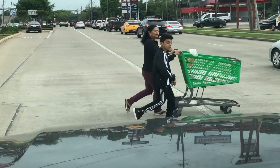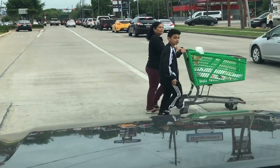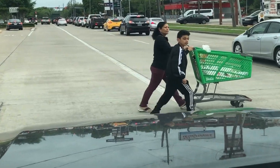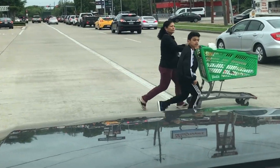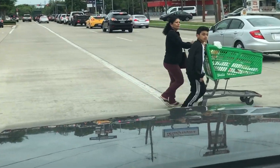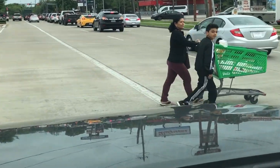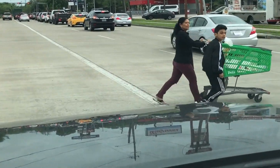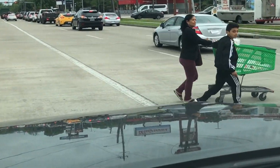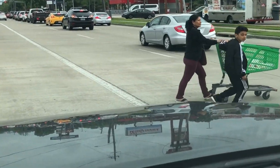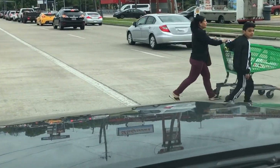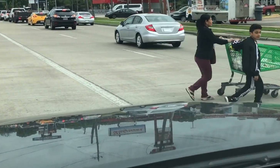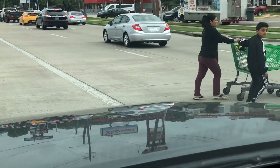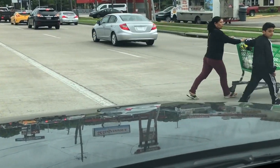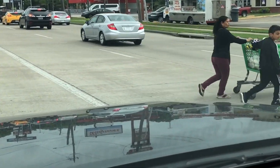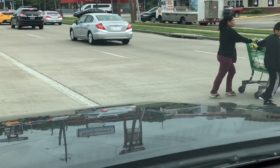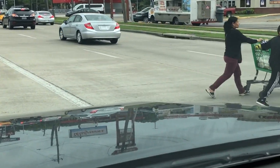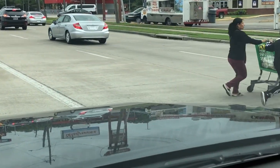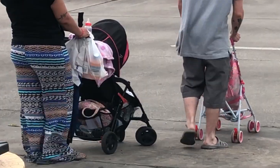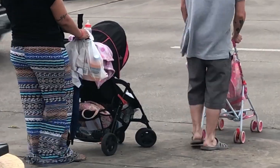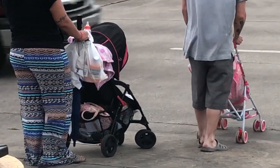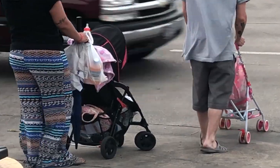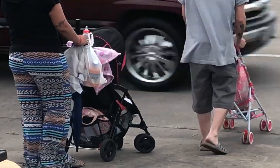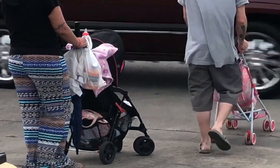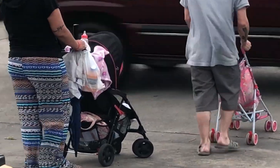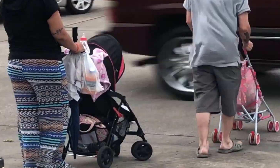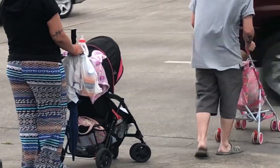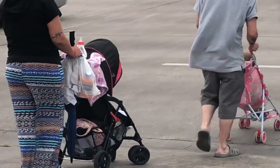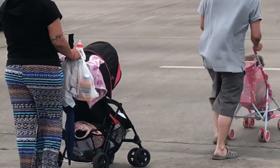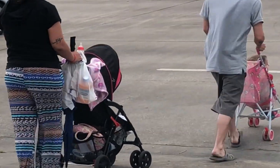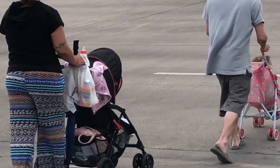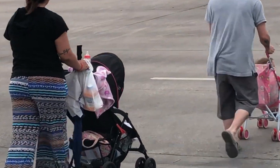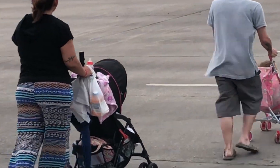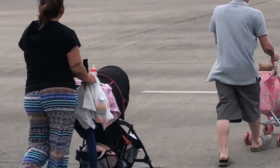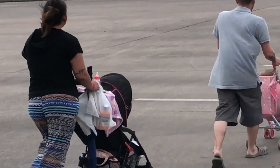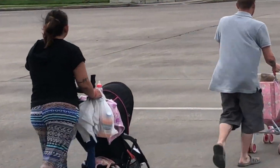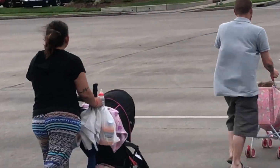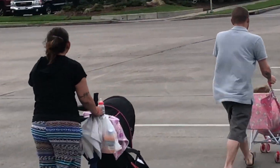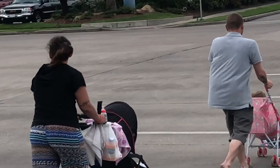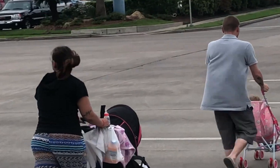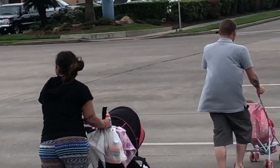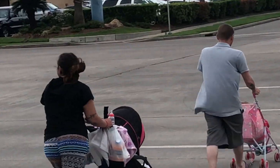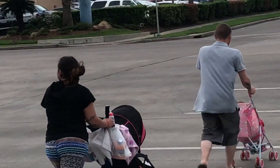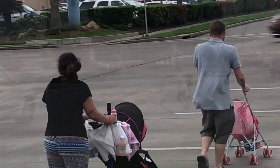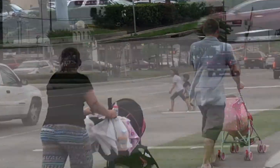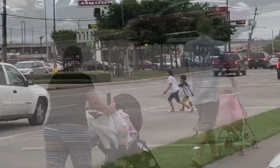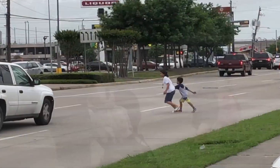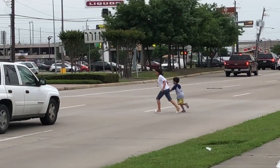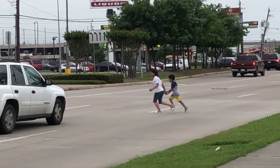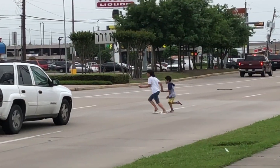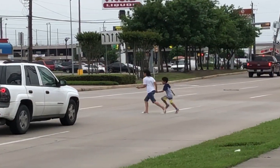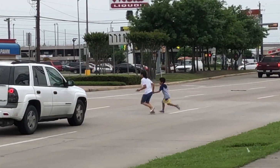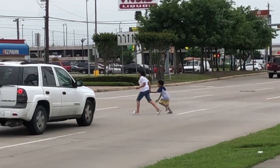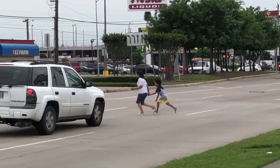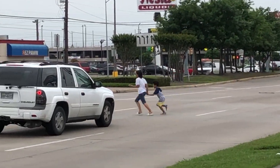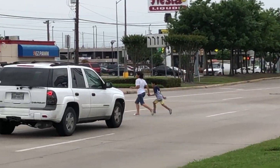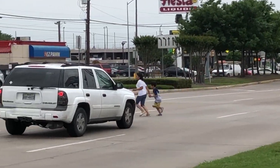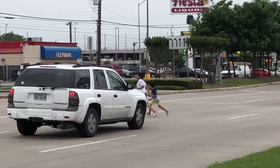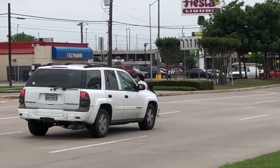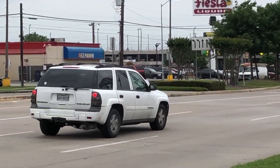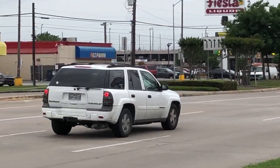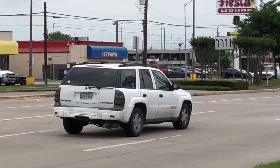a pedestrian, even though less than 2% of residents walk to work. So we start